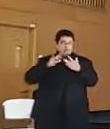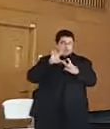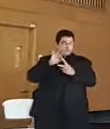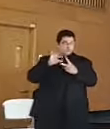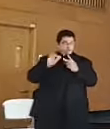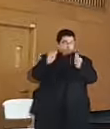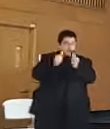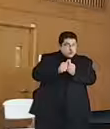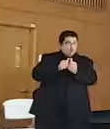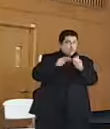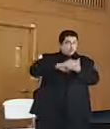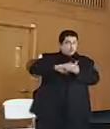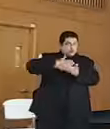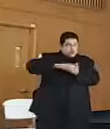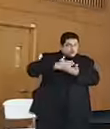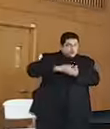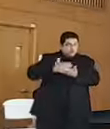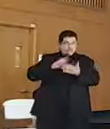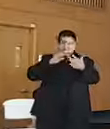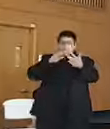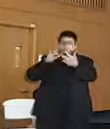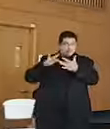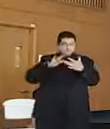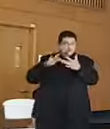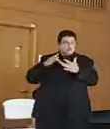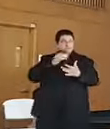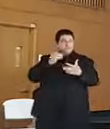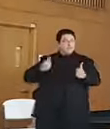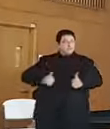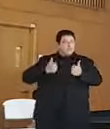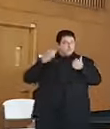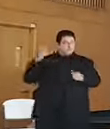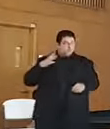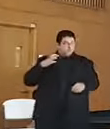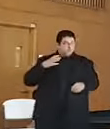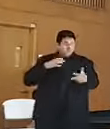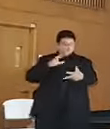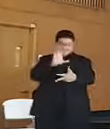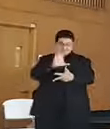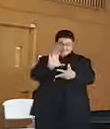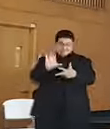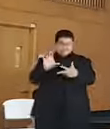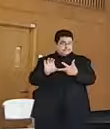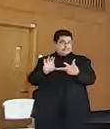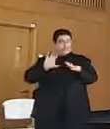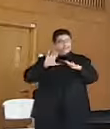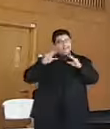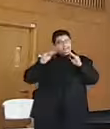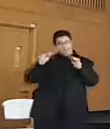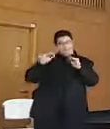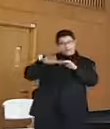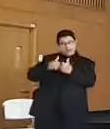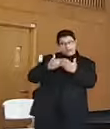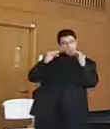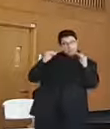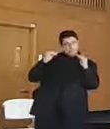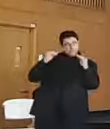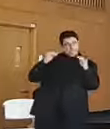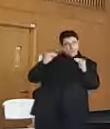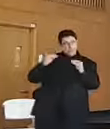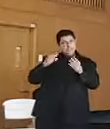device, broadband connectivity, and life coaches, the C3Cs, to coach them on how to educate and how to move in life